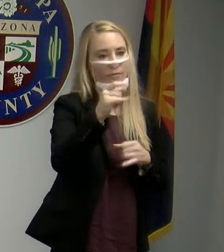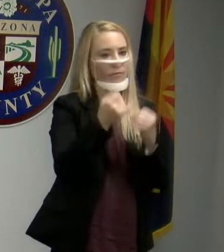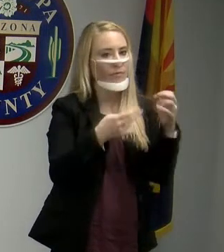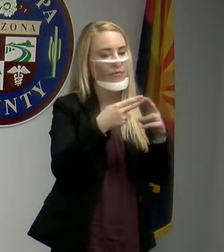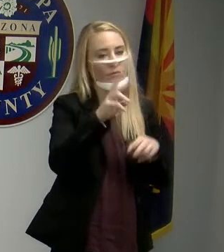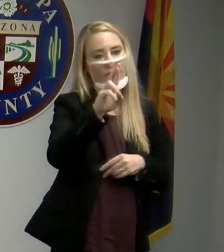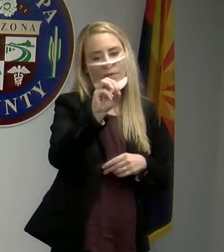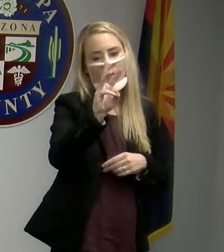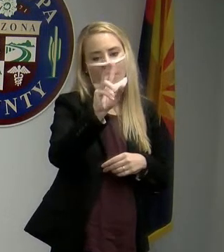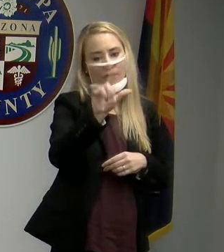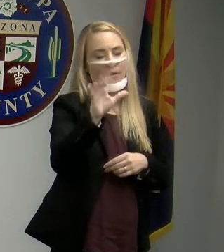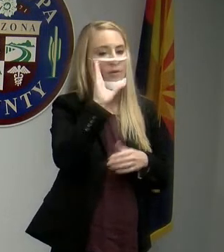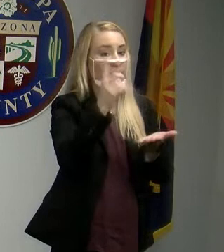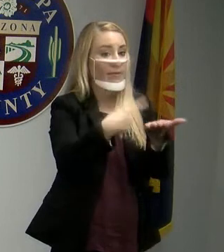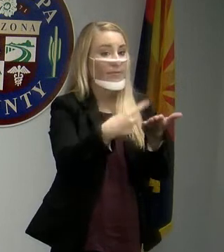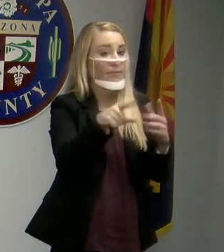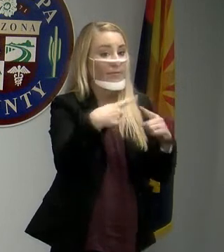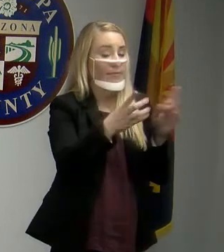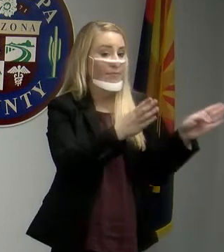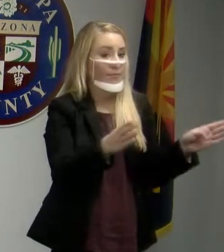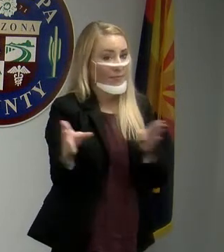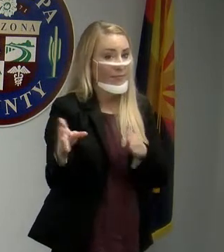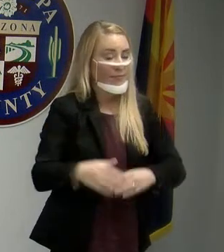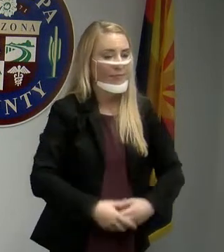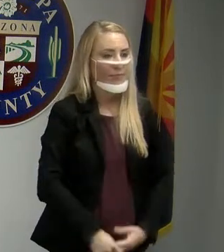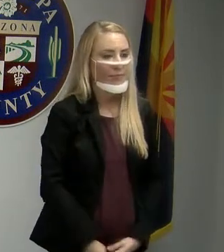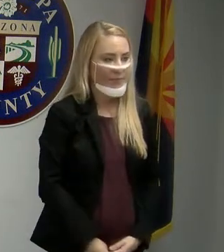going to talk about our planning.